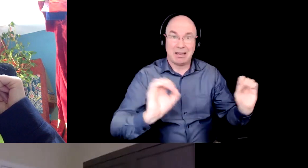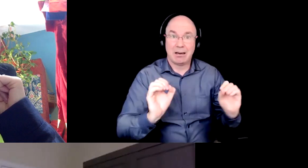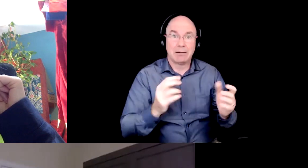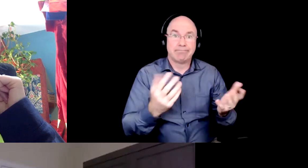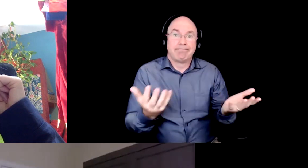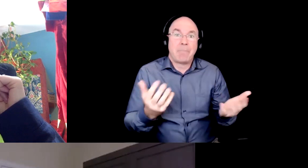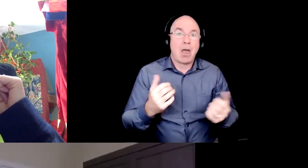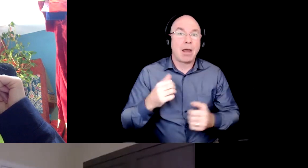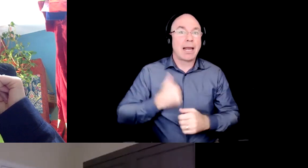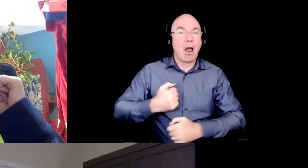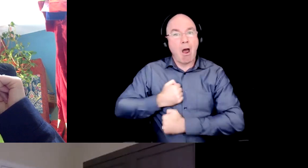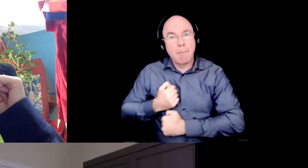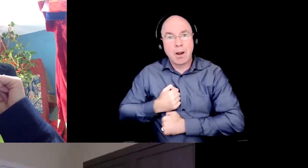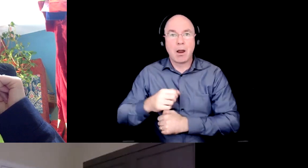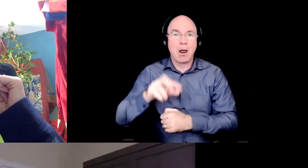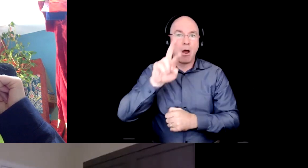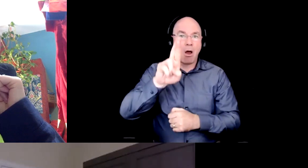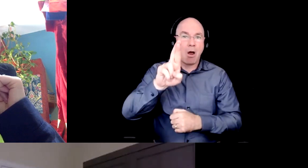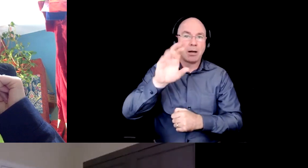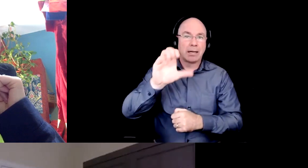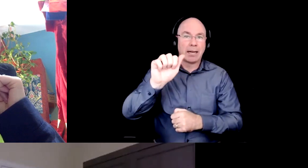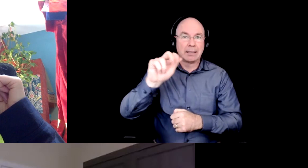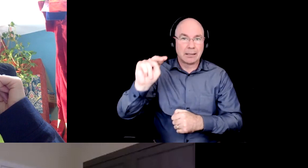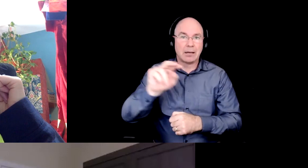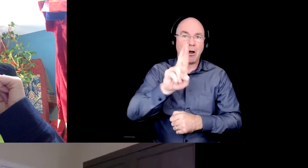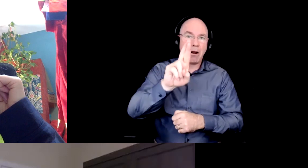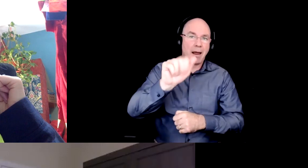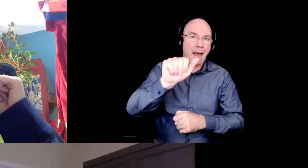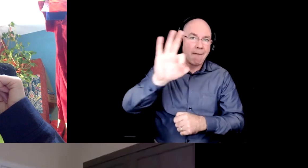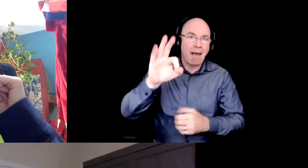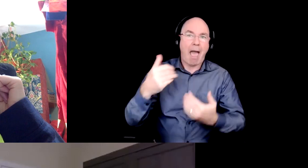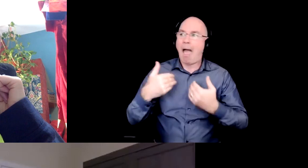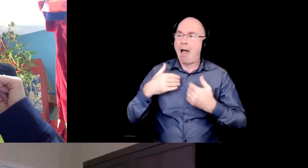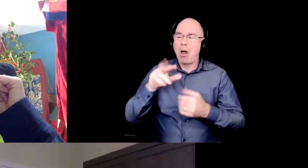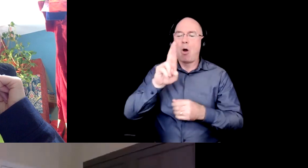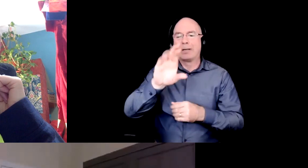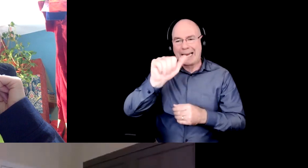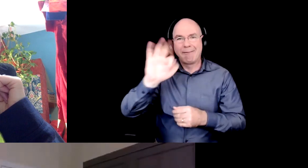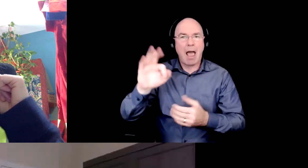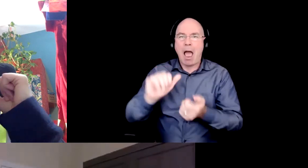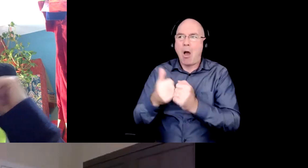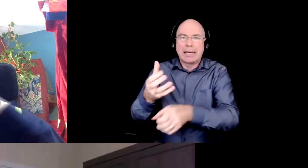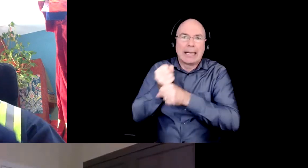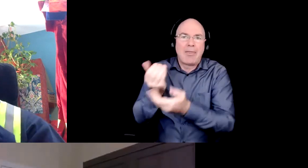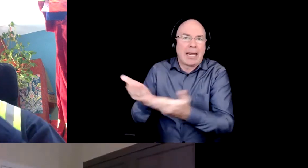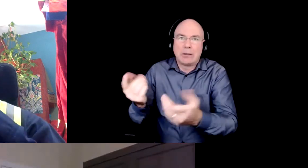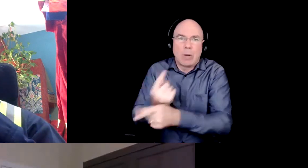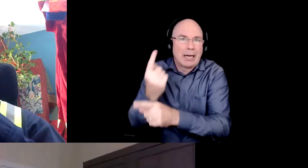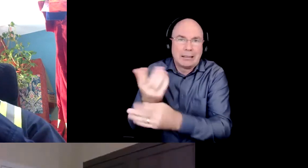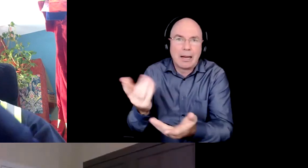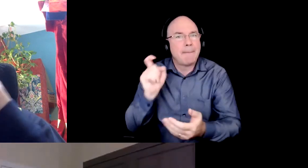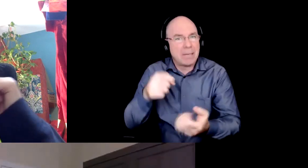that the Canadian Army, the Royal Canadian Navy, and the Royal Canadian Air Force have the equipment that they need to do their jobs. So we need to